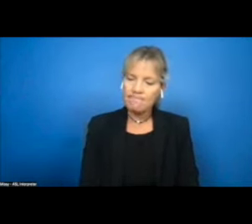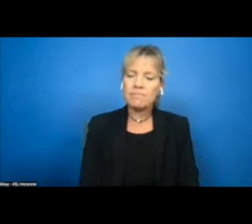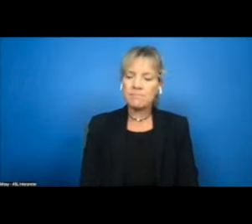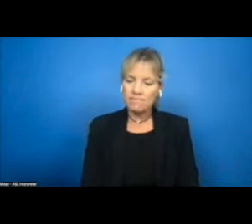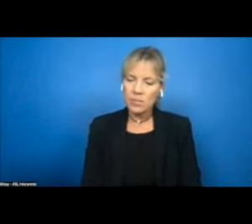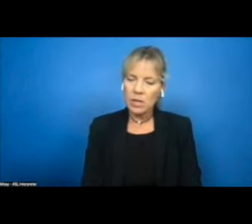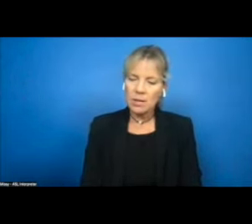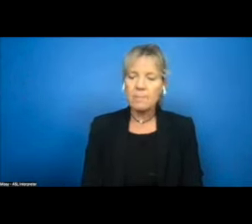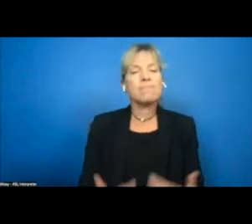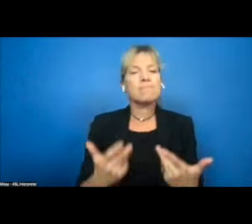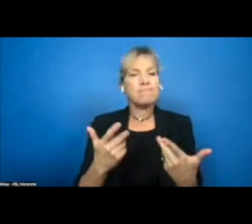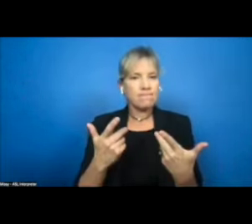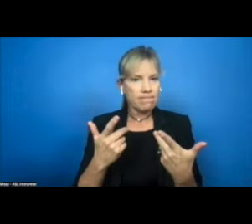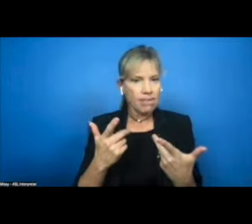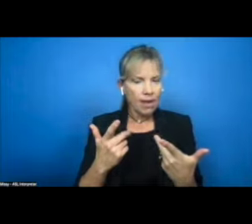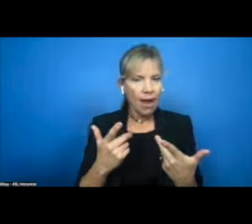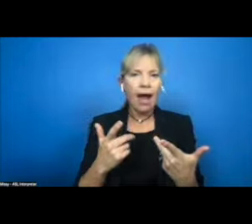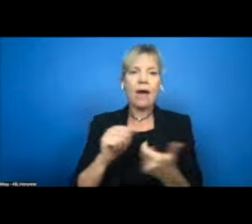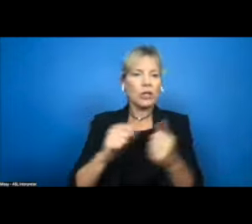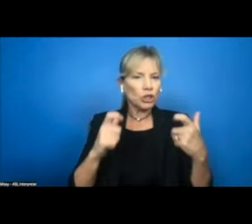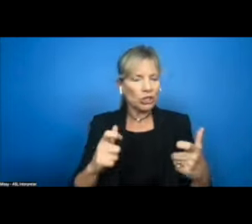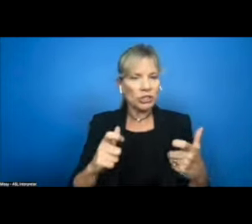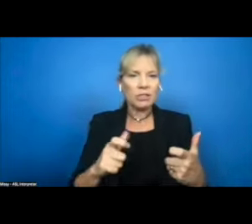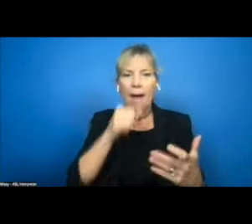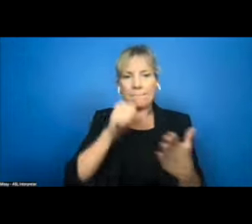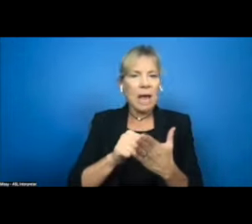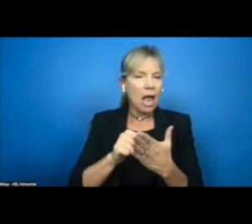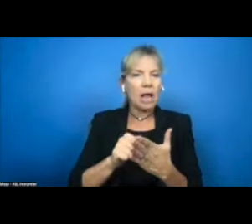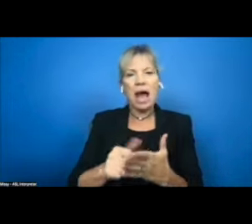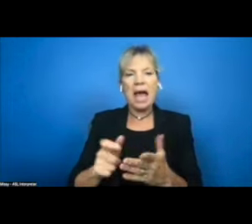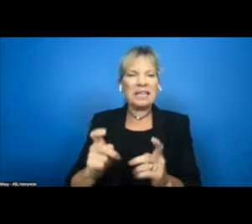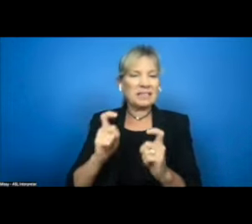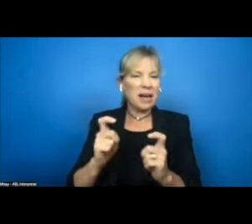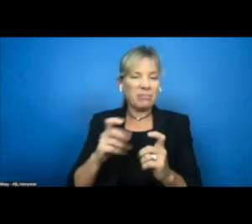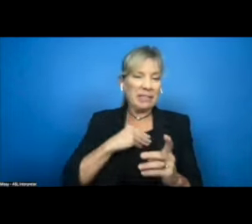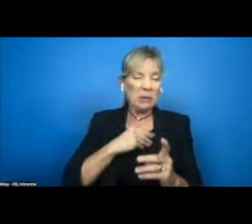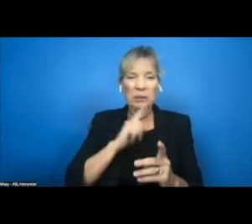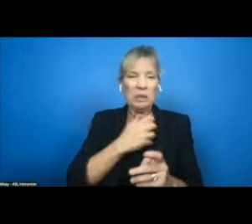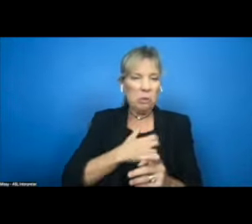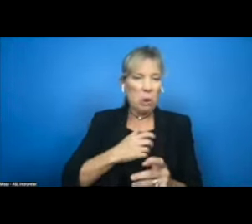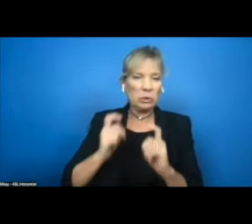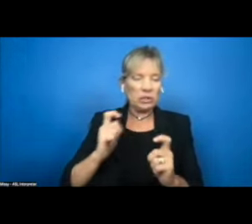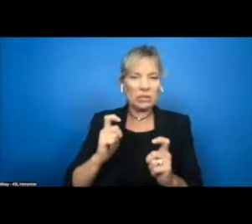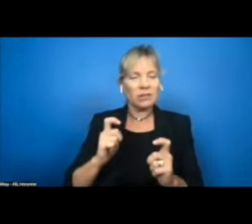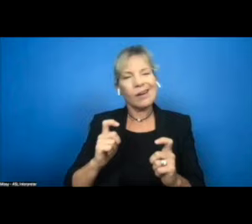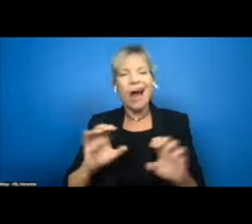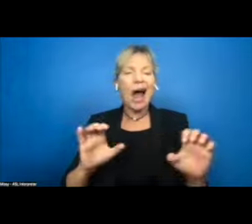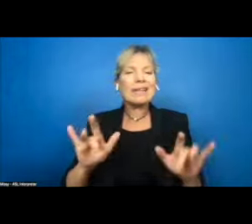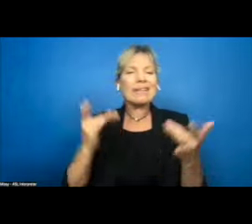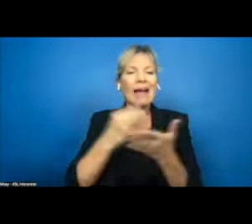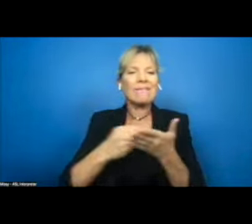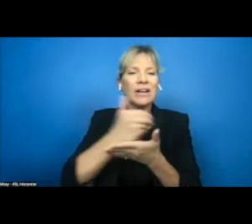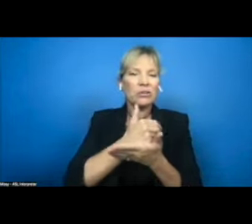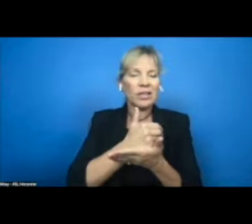dishes. I got the mail. I accepted really gross donations. And I did some light fundraising and